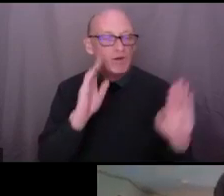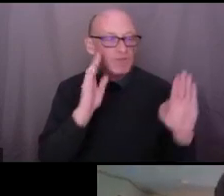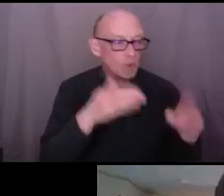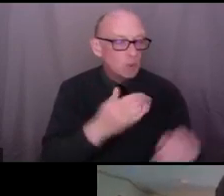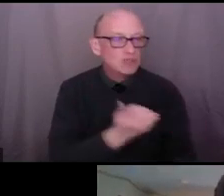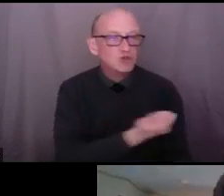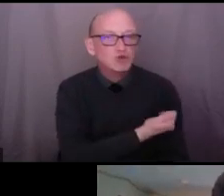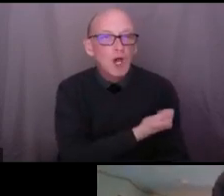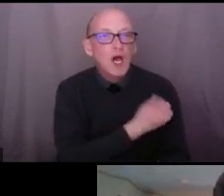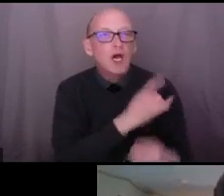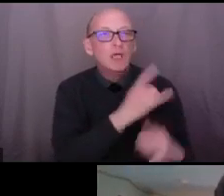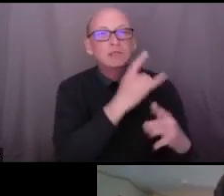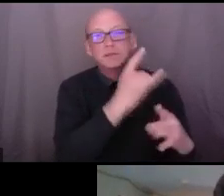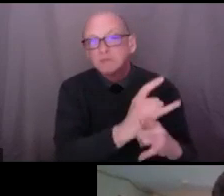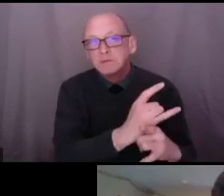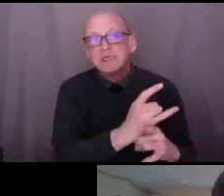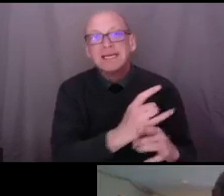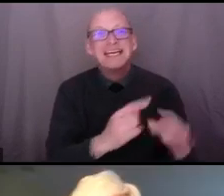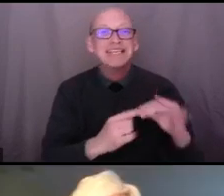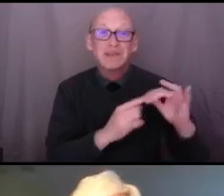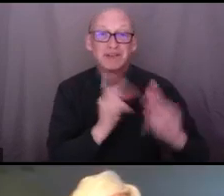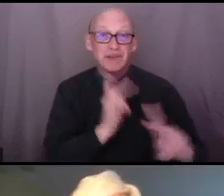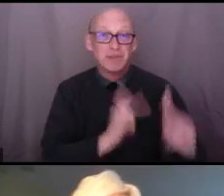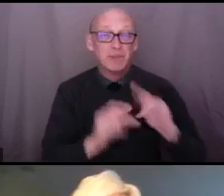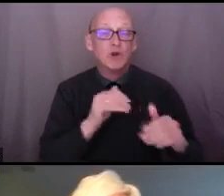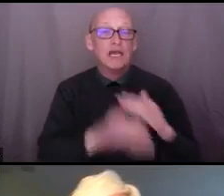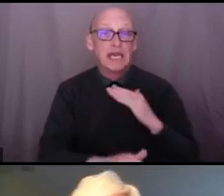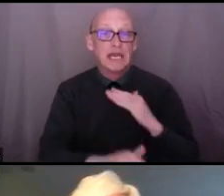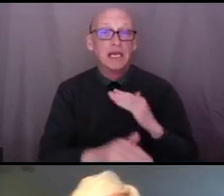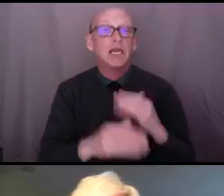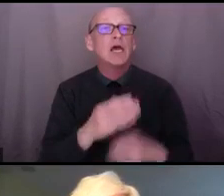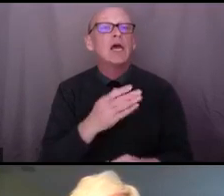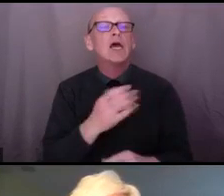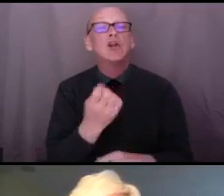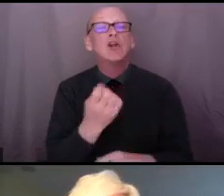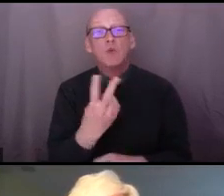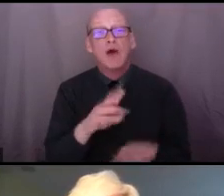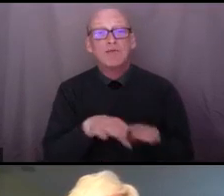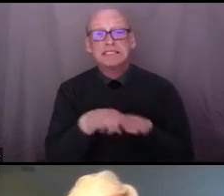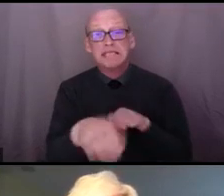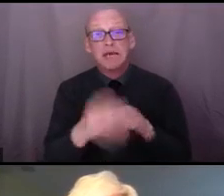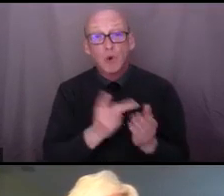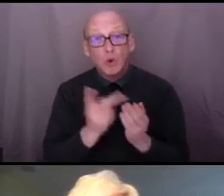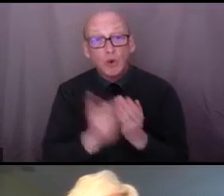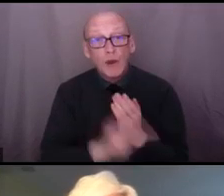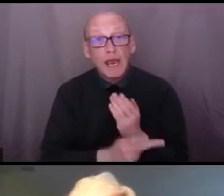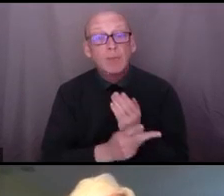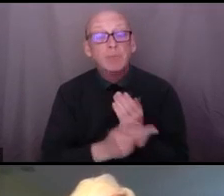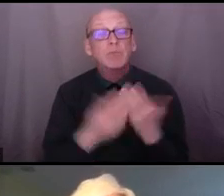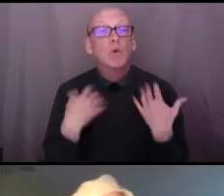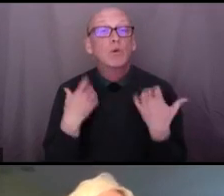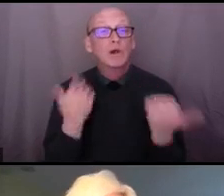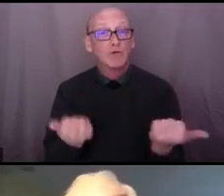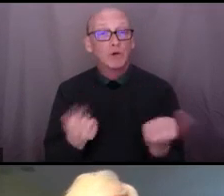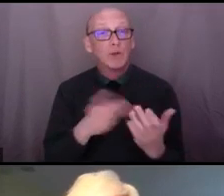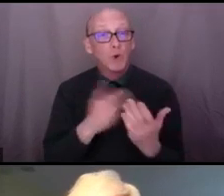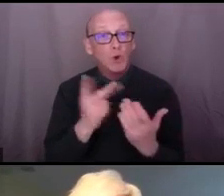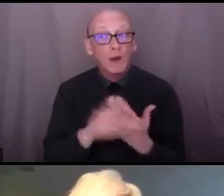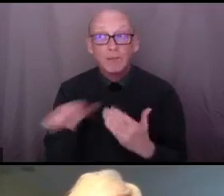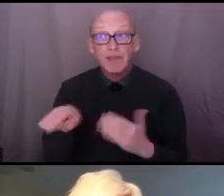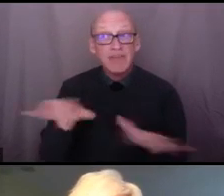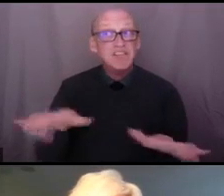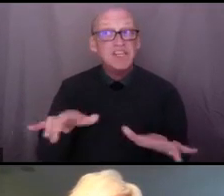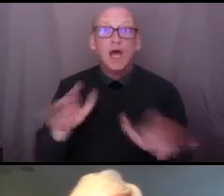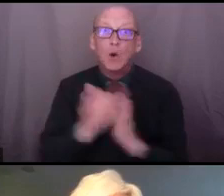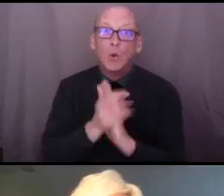especially folks who are in recovery right now, right? Who have, done so well